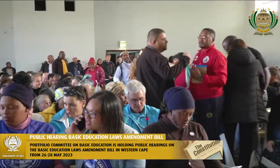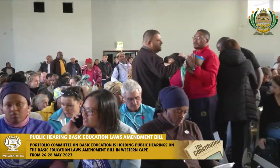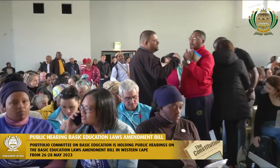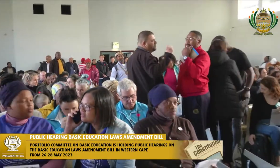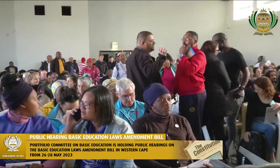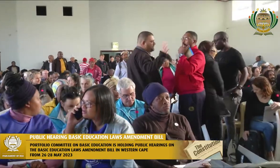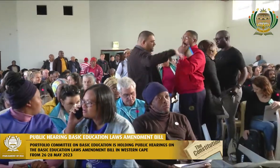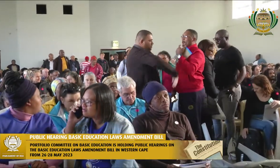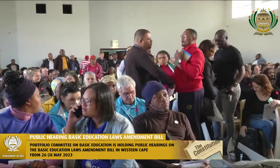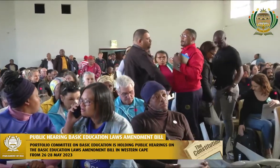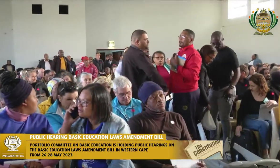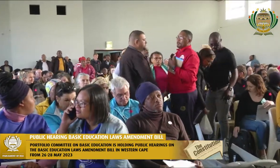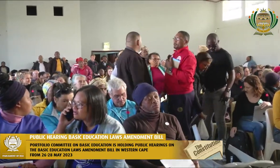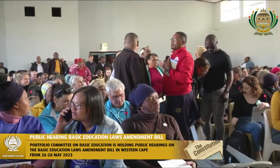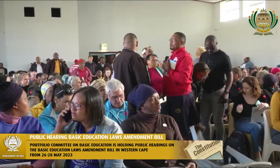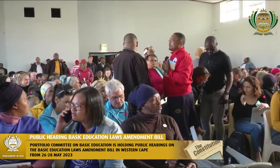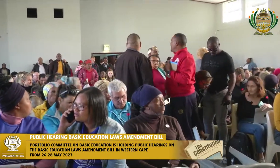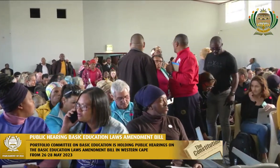All right, at least